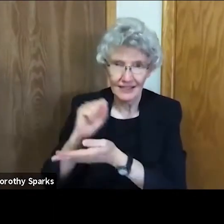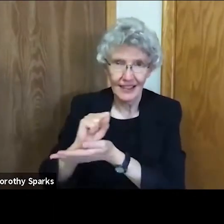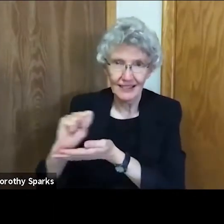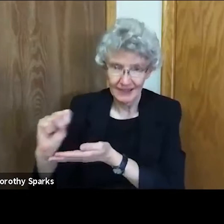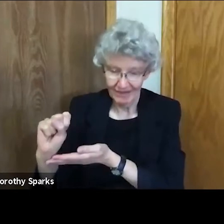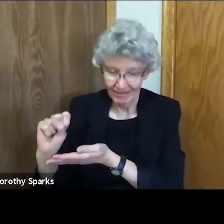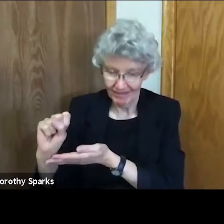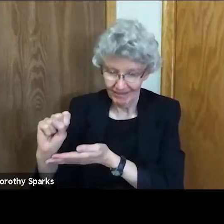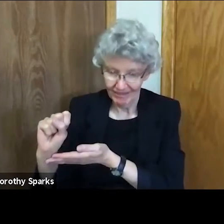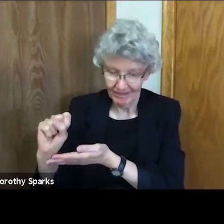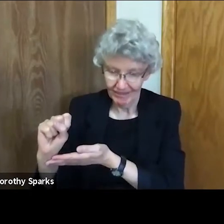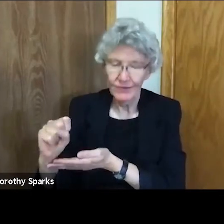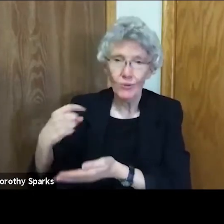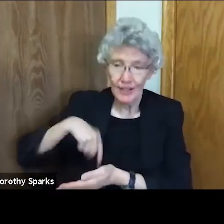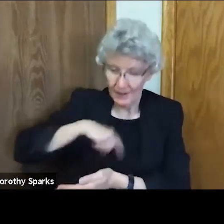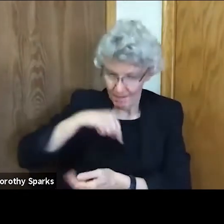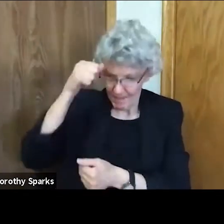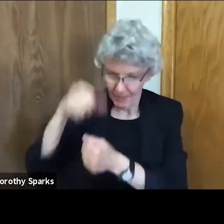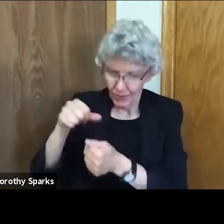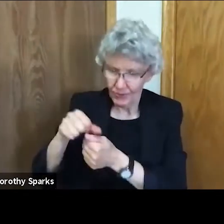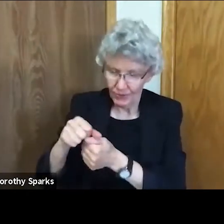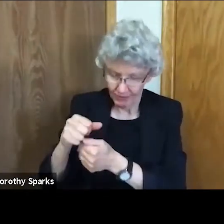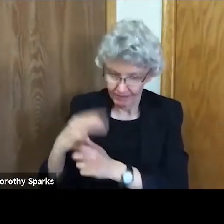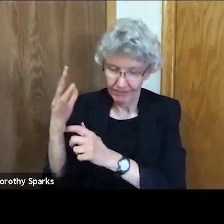We light candles and name the saints.